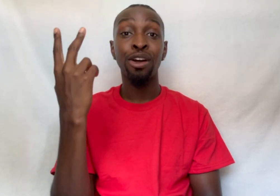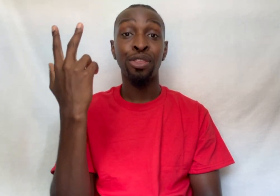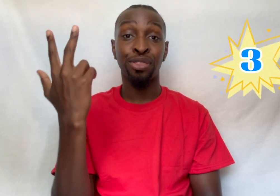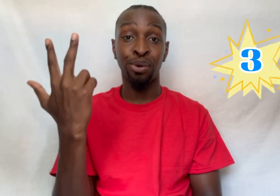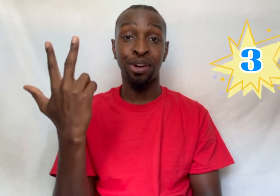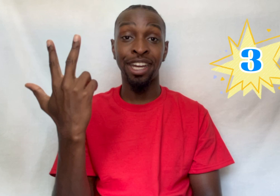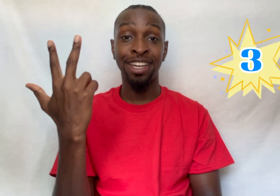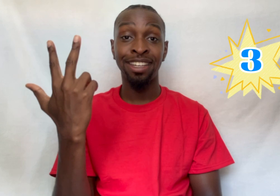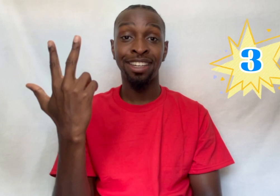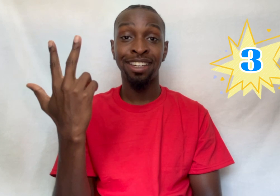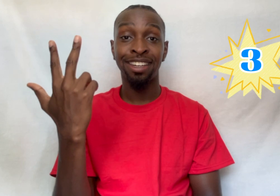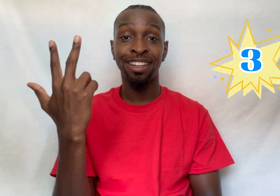3,